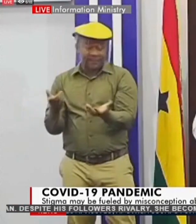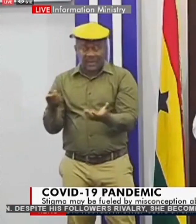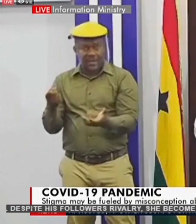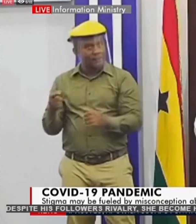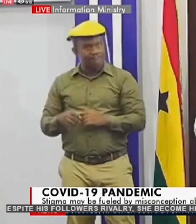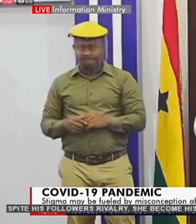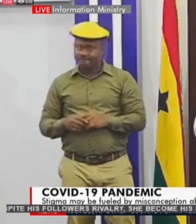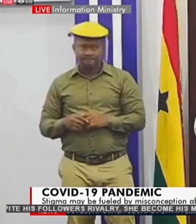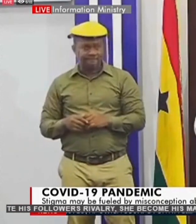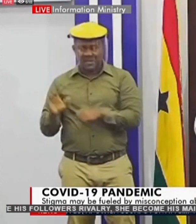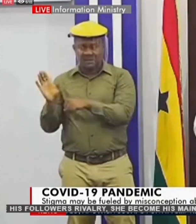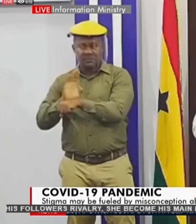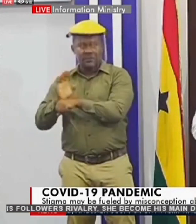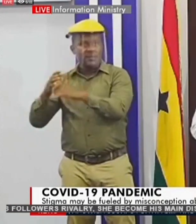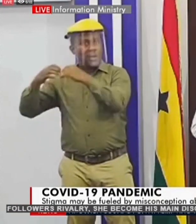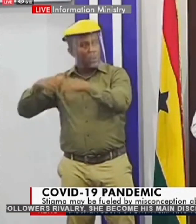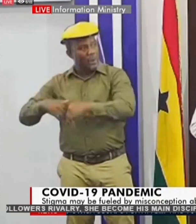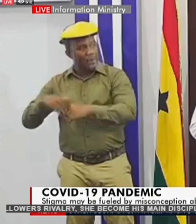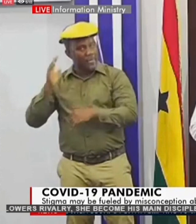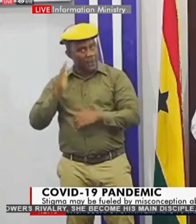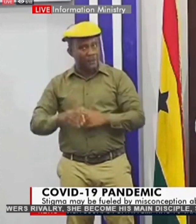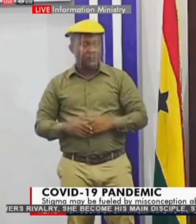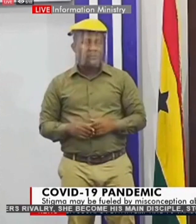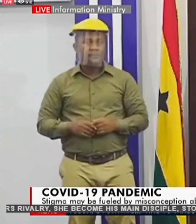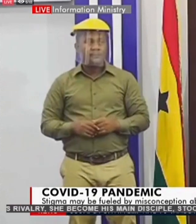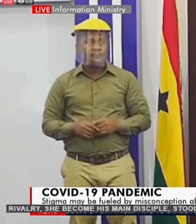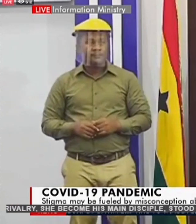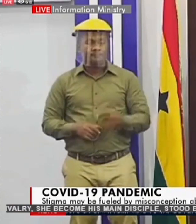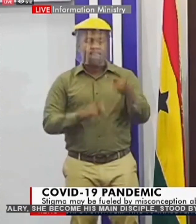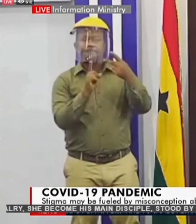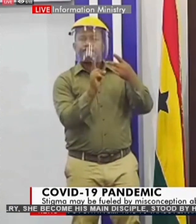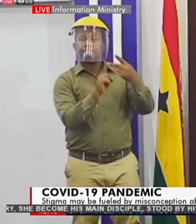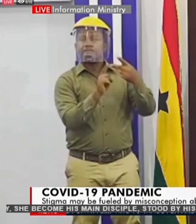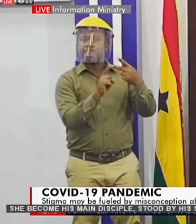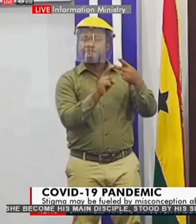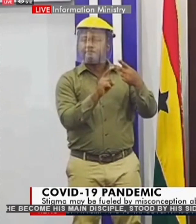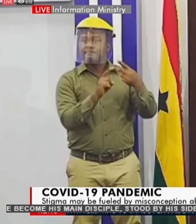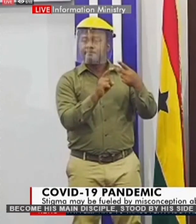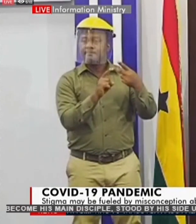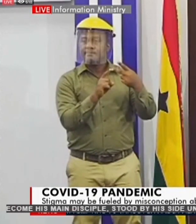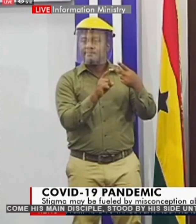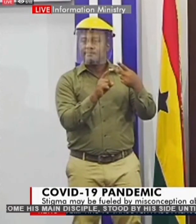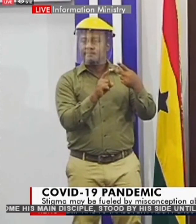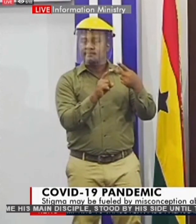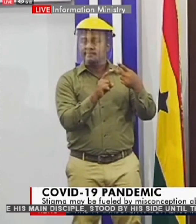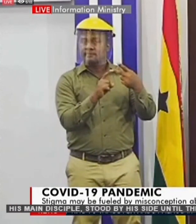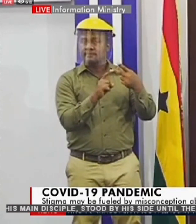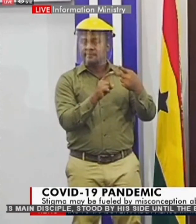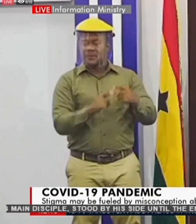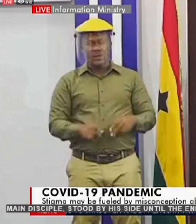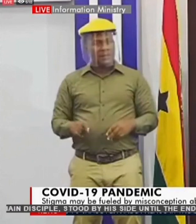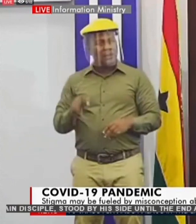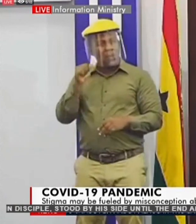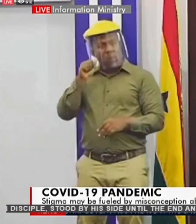them. So that is one peculiar thing we need to look at. The second thing is very unfortunate. The little girl who